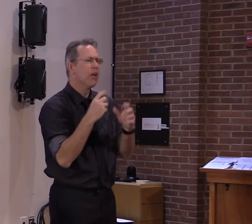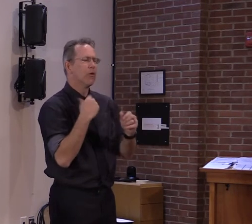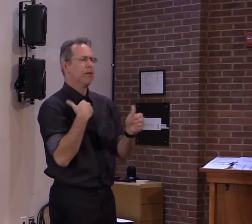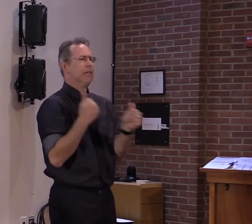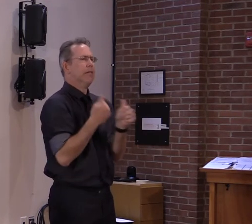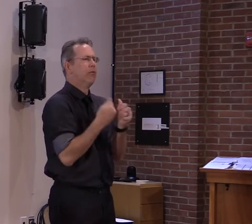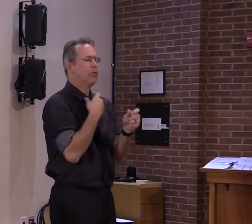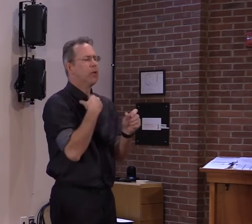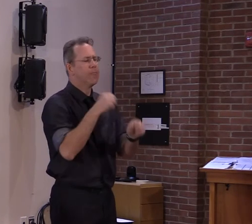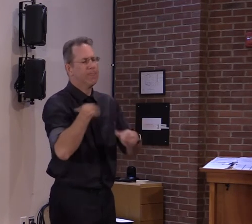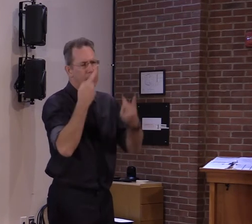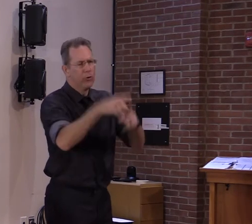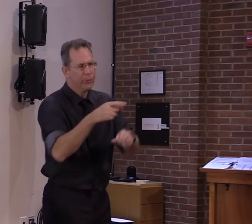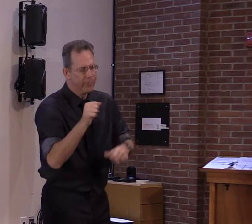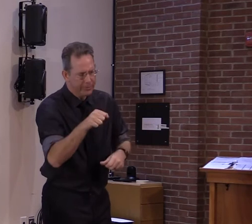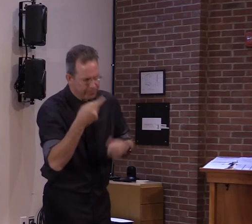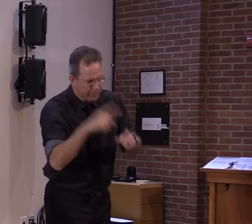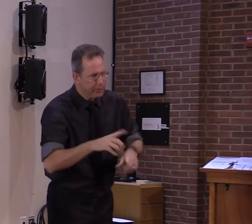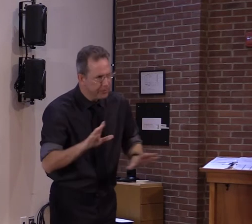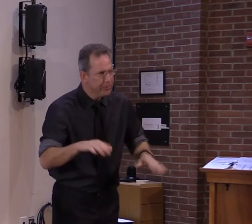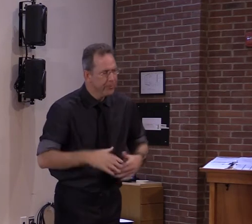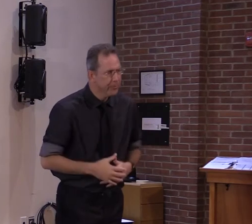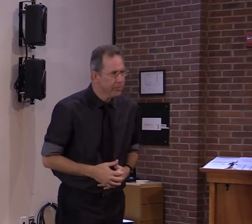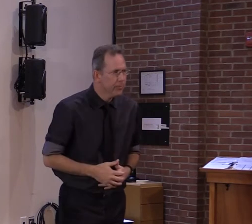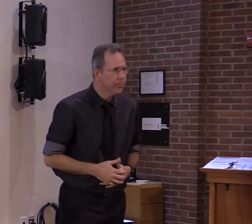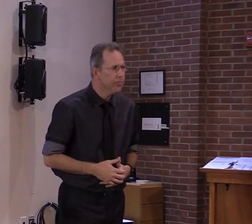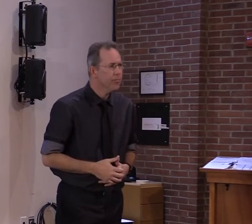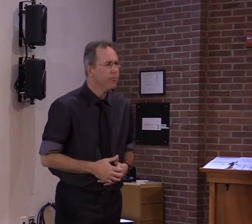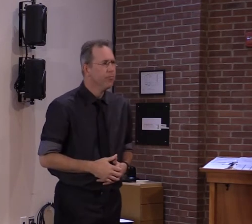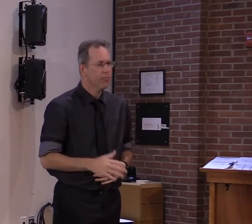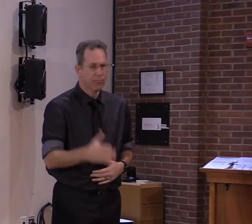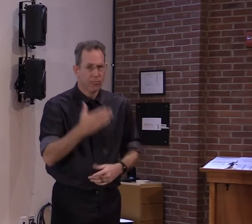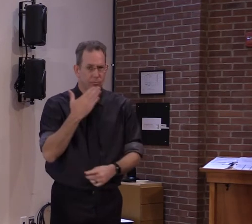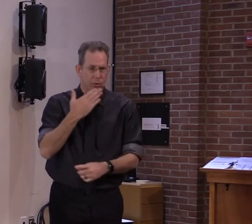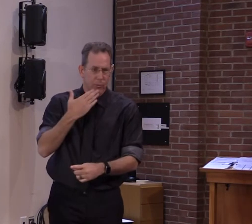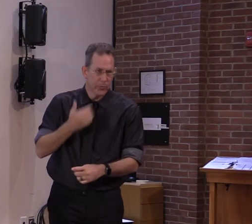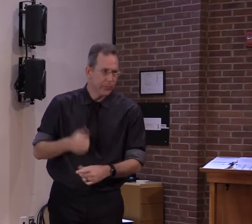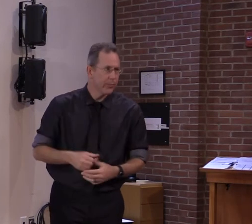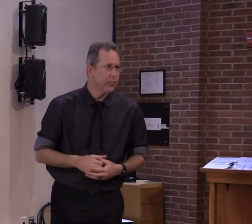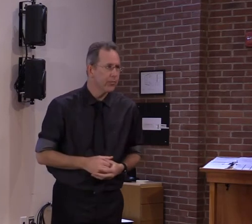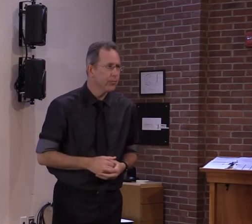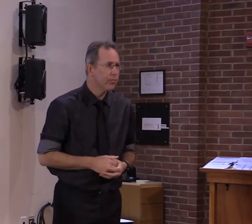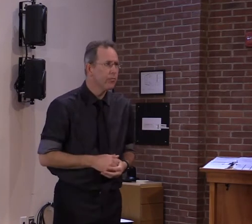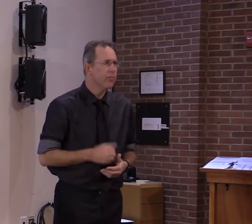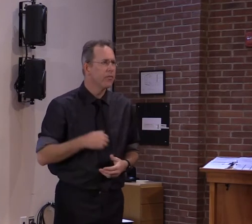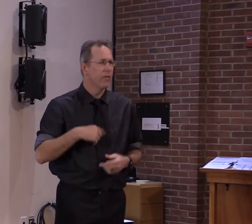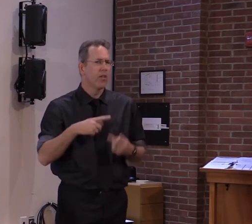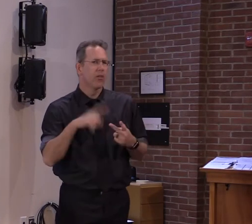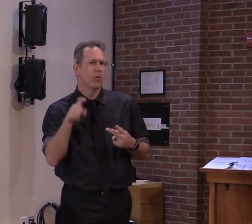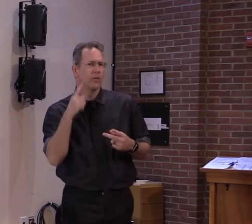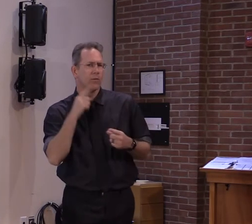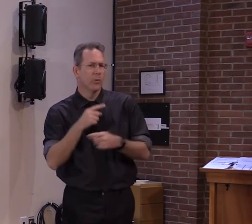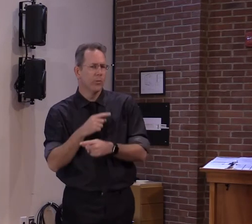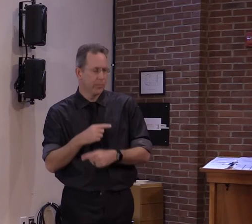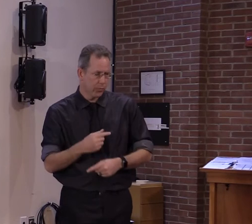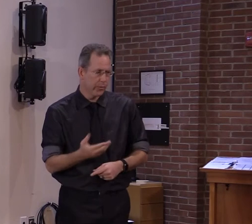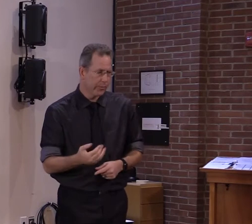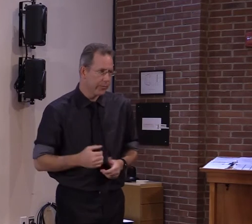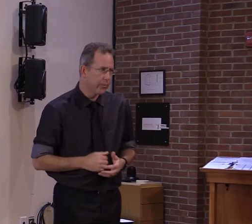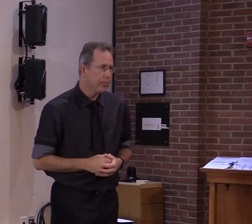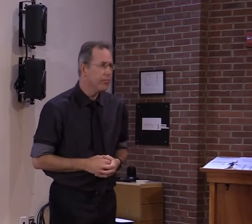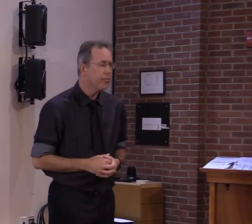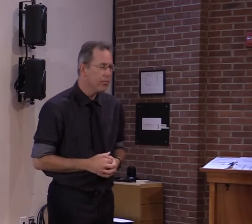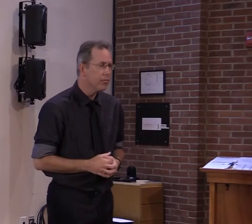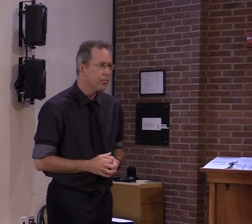Thank you. And my follow-up question is probably also for Secretary Smith. This has to do with long-term care. I'm sorry, it has to do